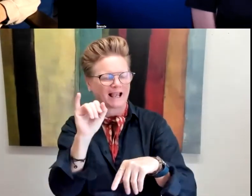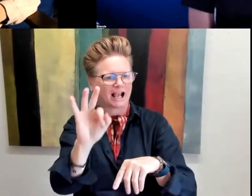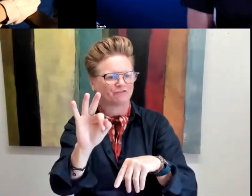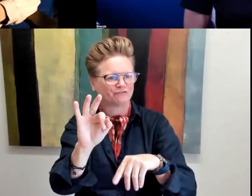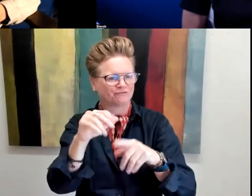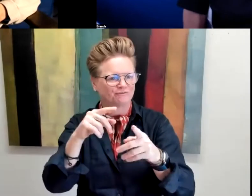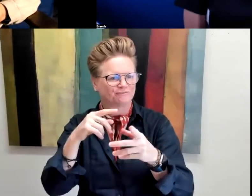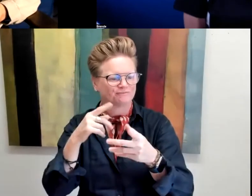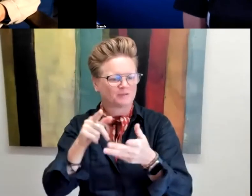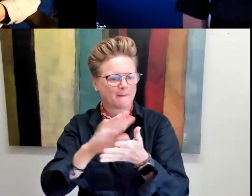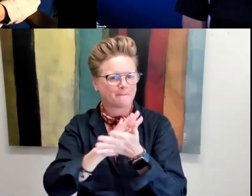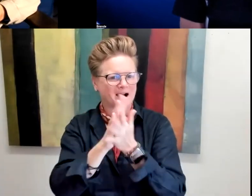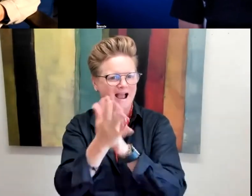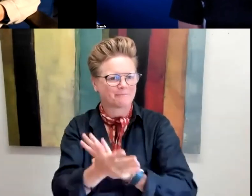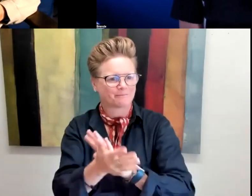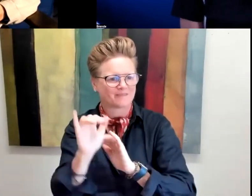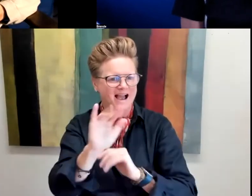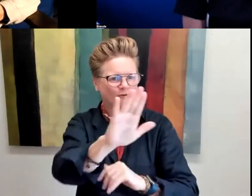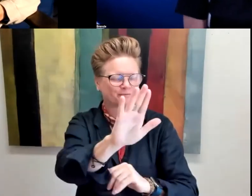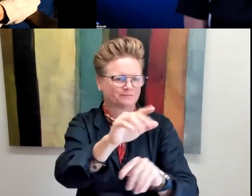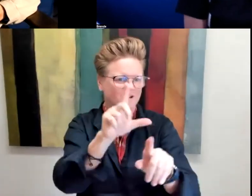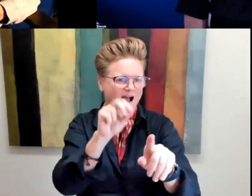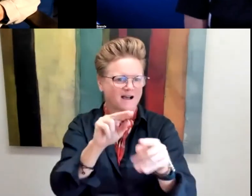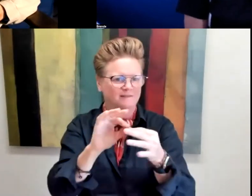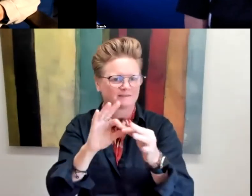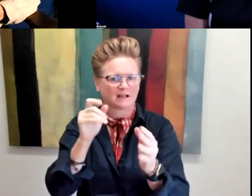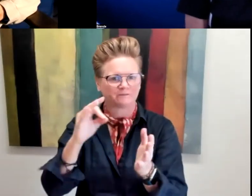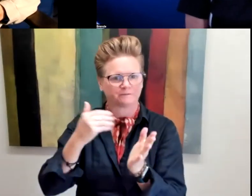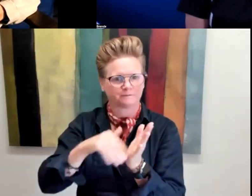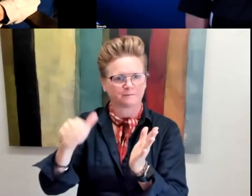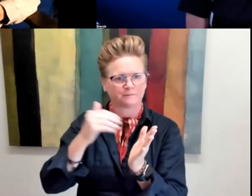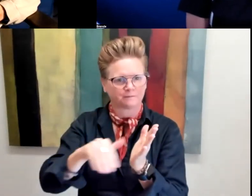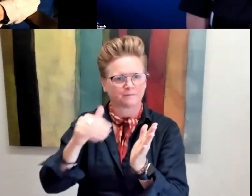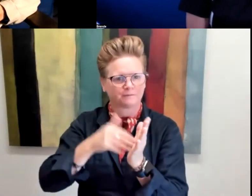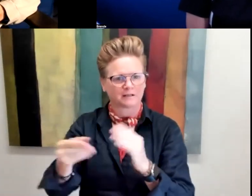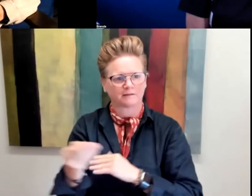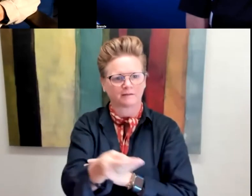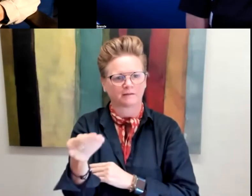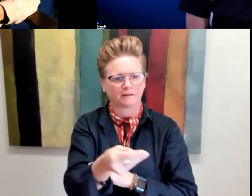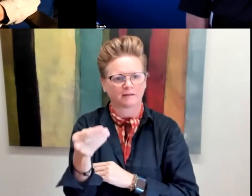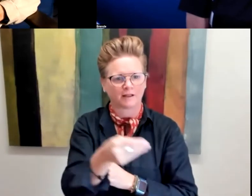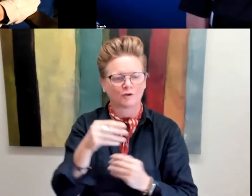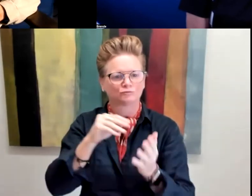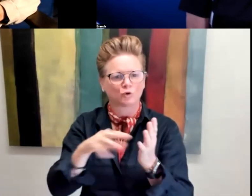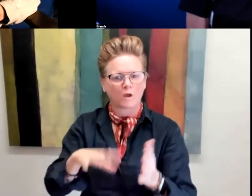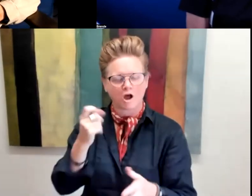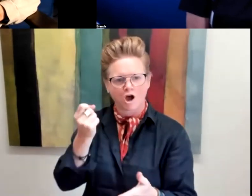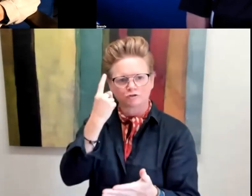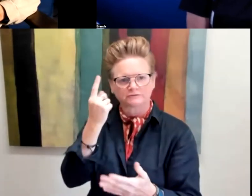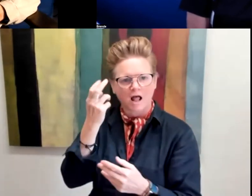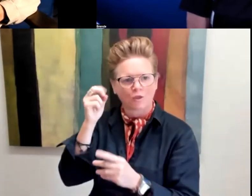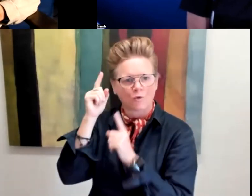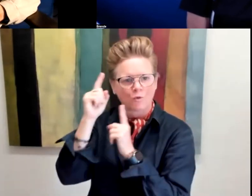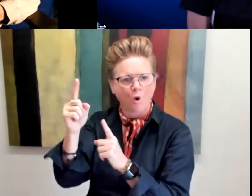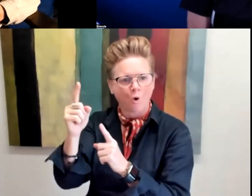presentation. So we're wondering if it will become more of repetitive, feeding